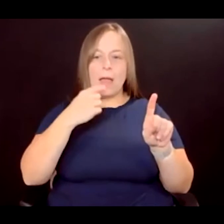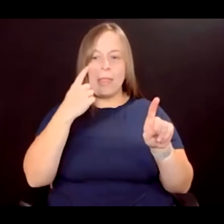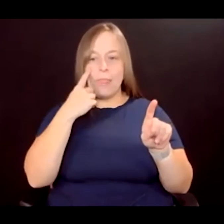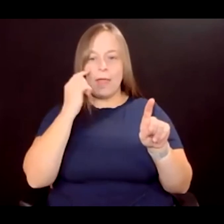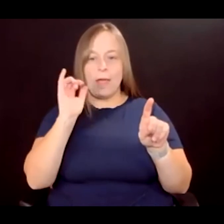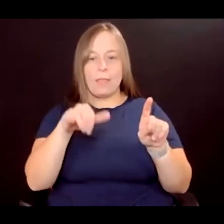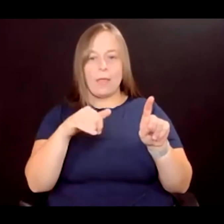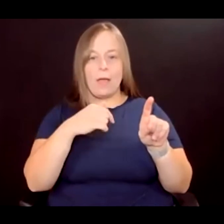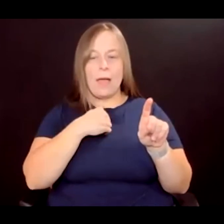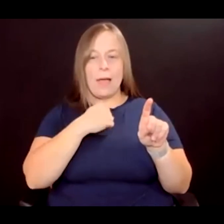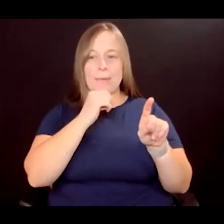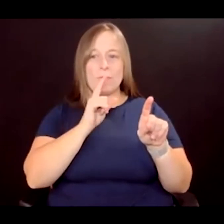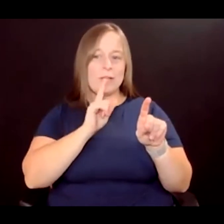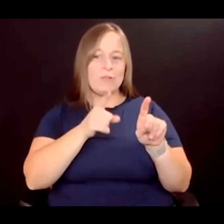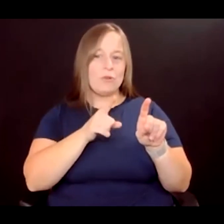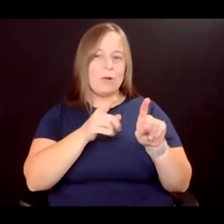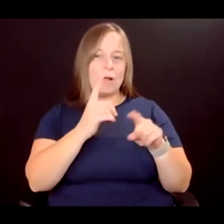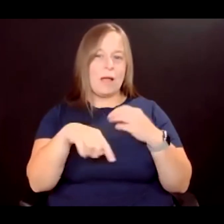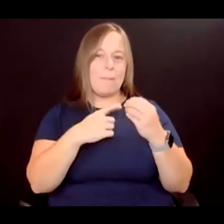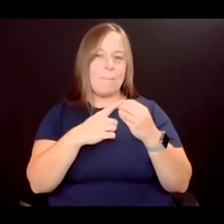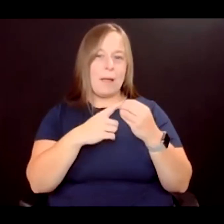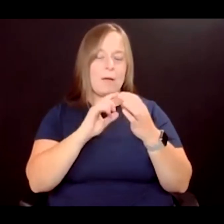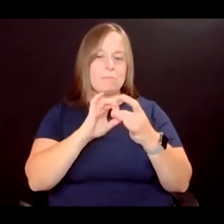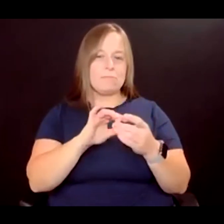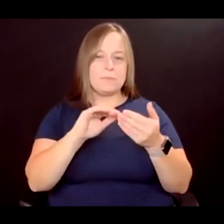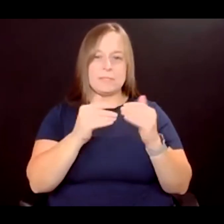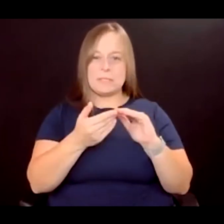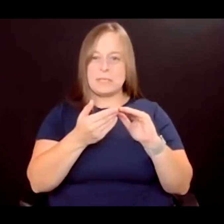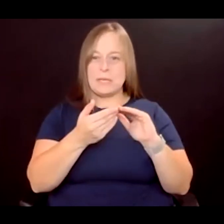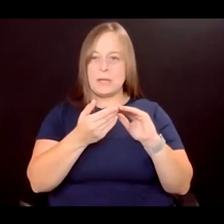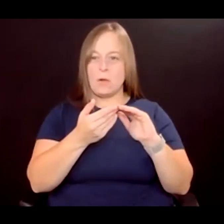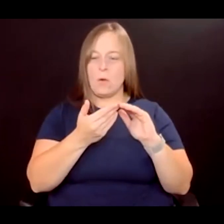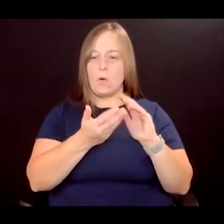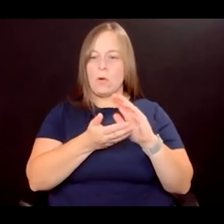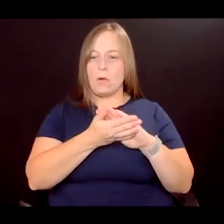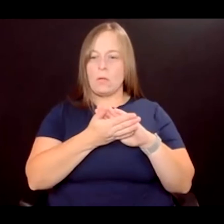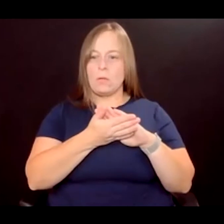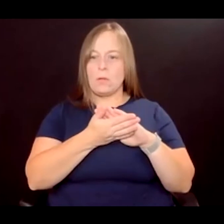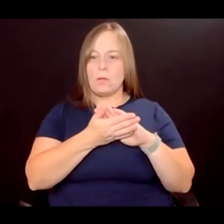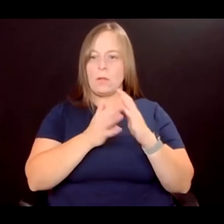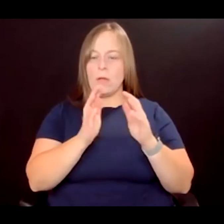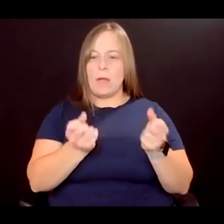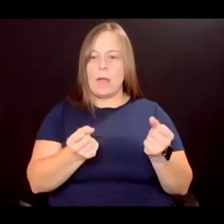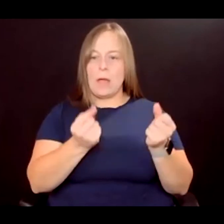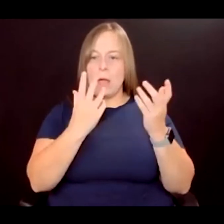with the garages, you can actually, some are flat, and then we have a little ramp that you can go up to.